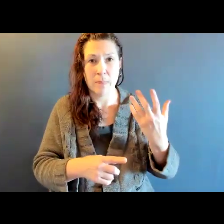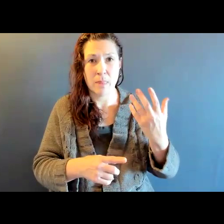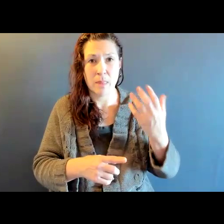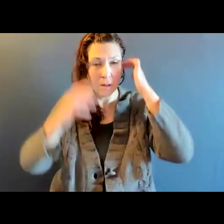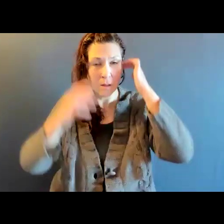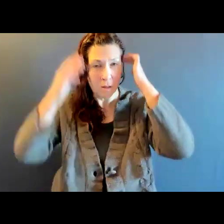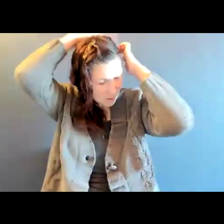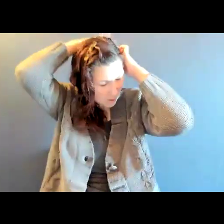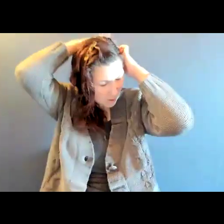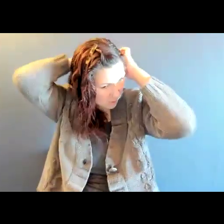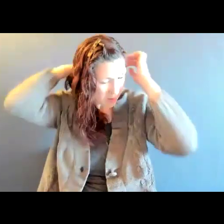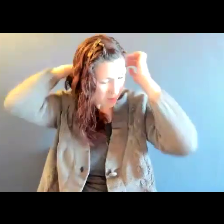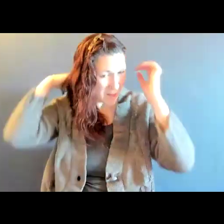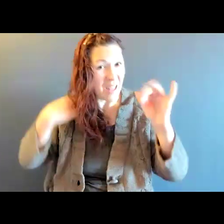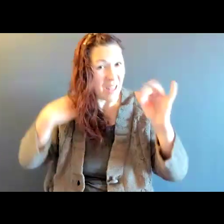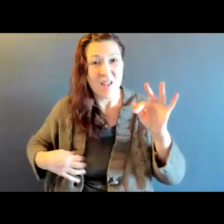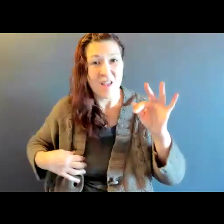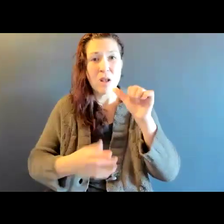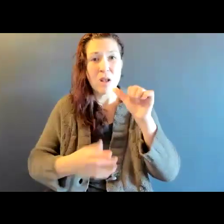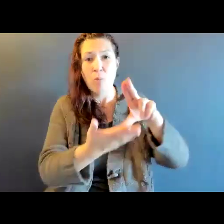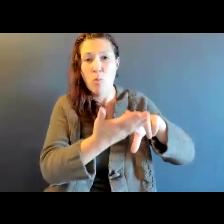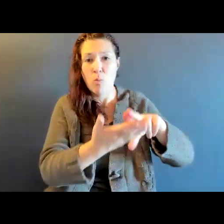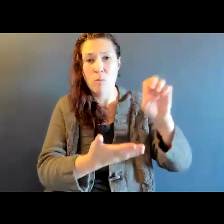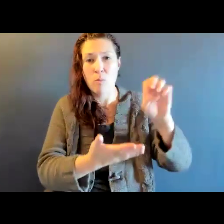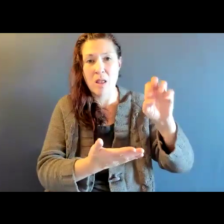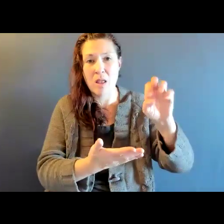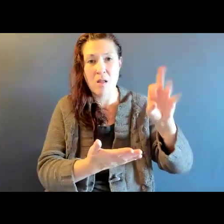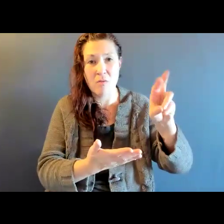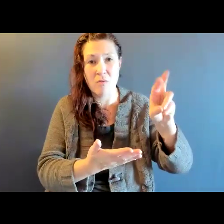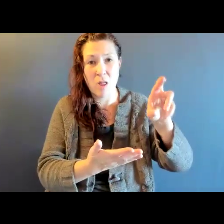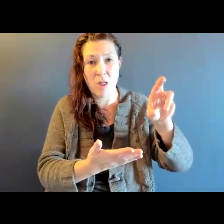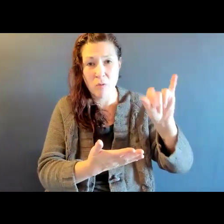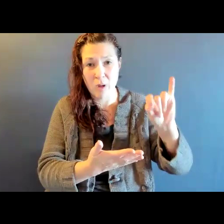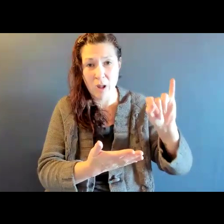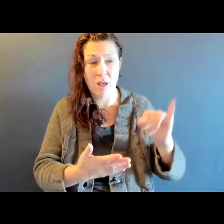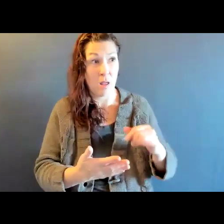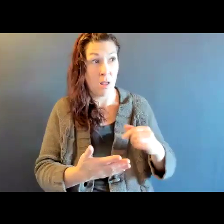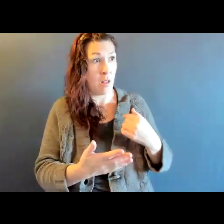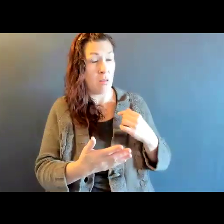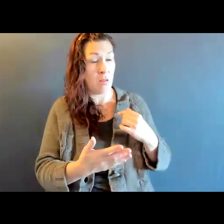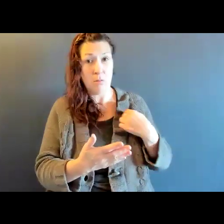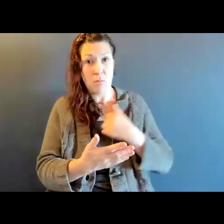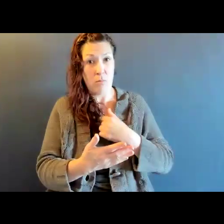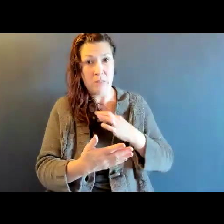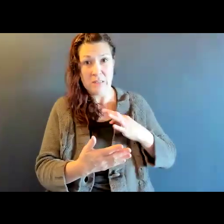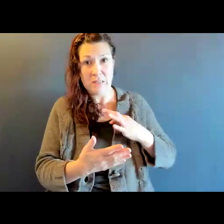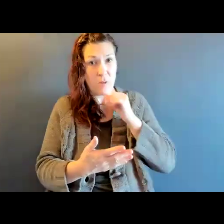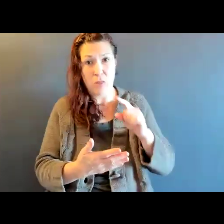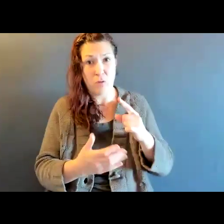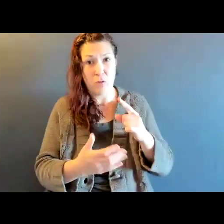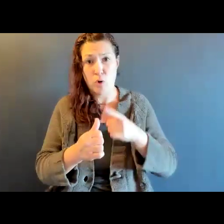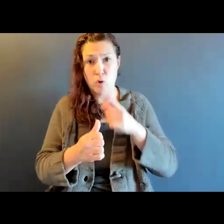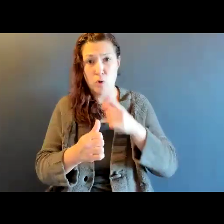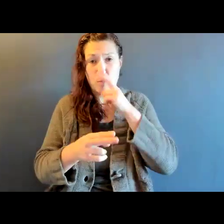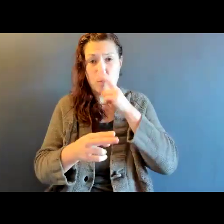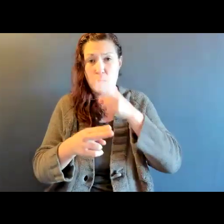not being enrolled in E-Verify. We are not the first to raise this concern at Boston Public Schools.